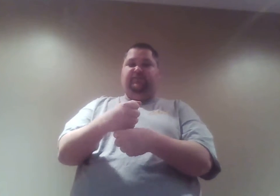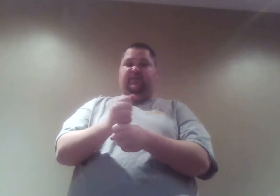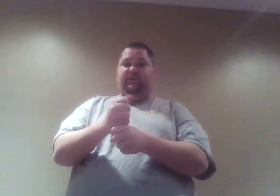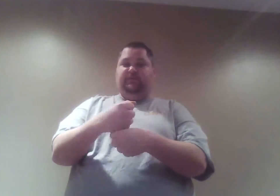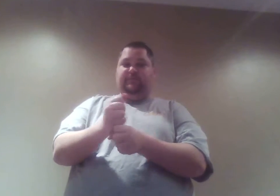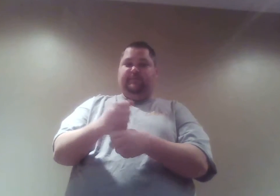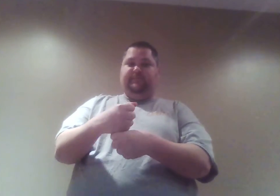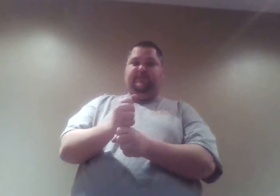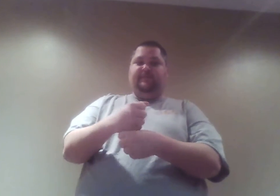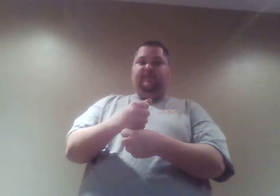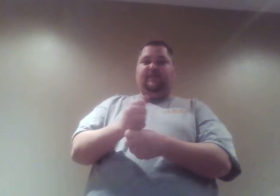something.